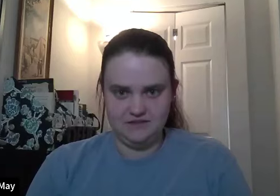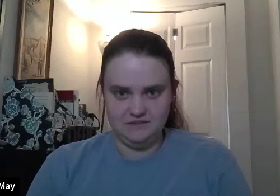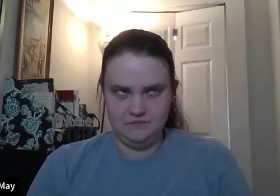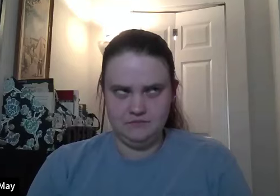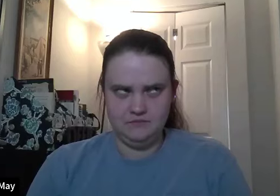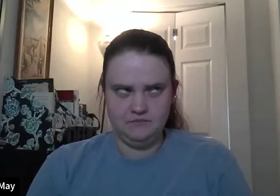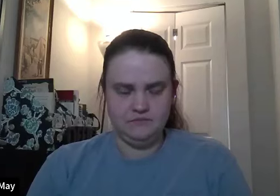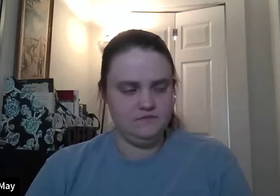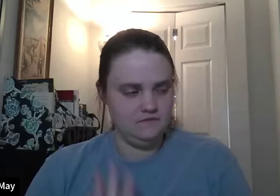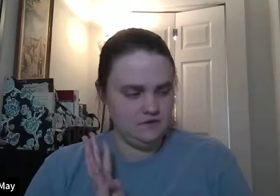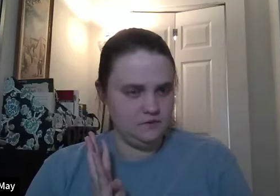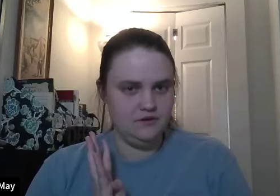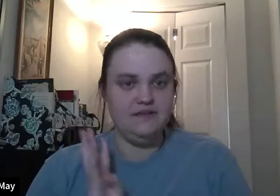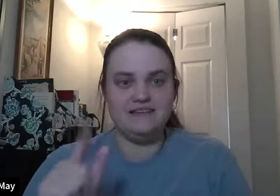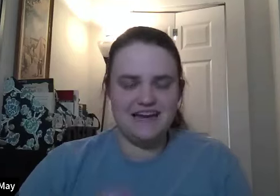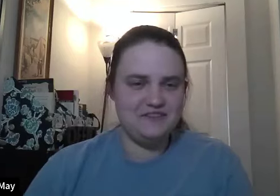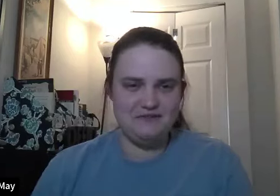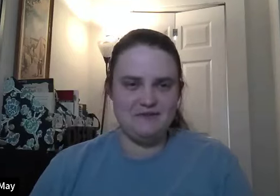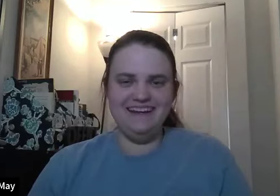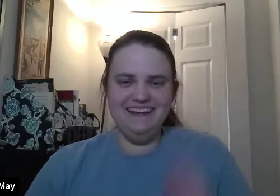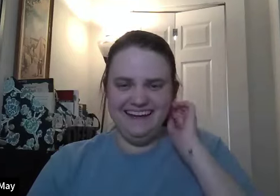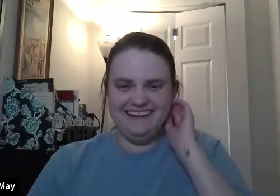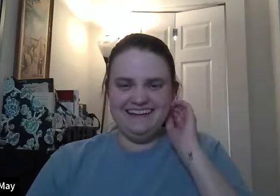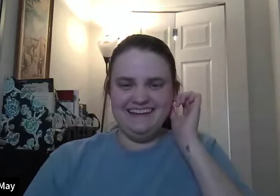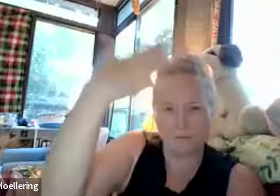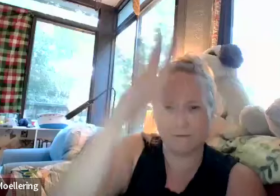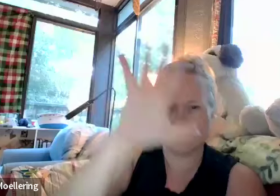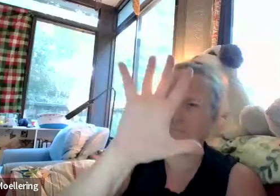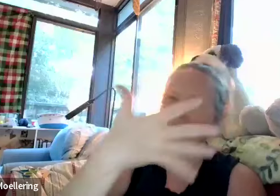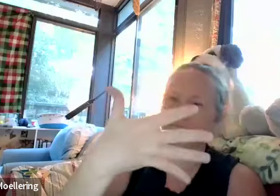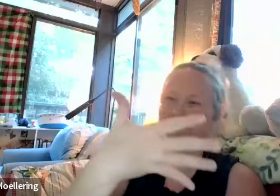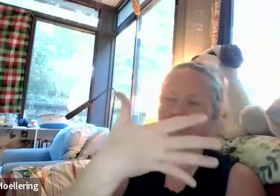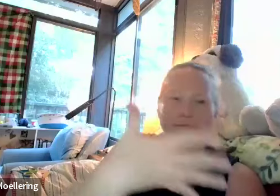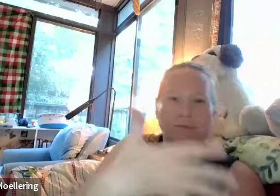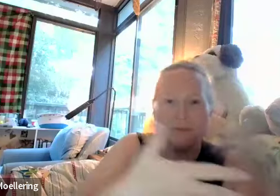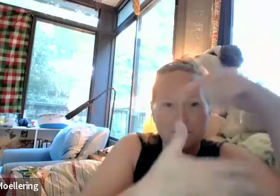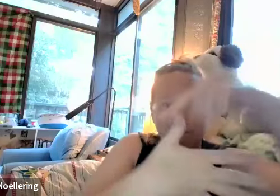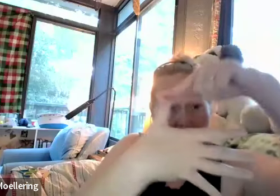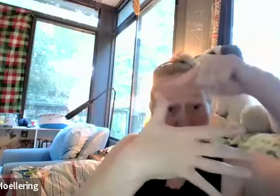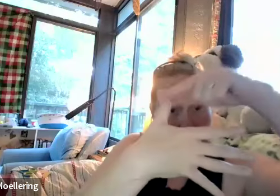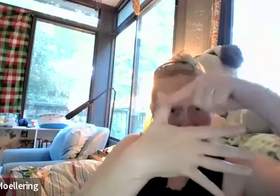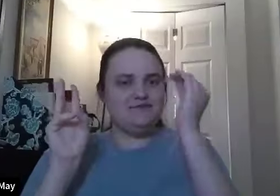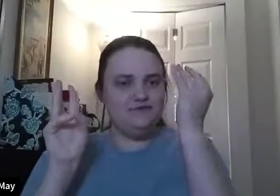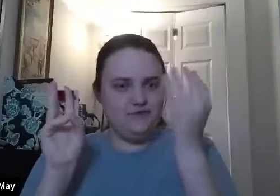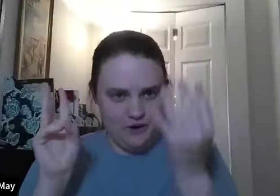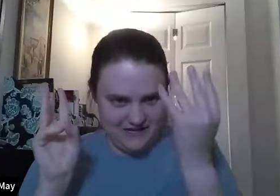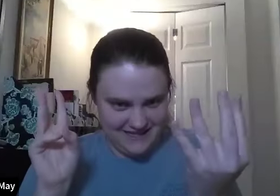Yes. For you. Yes, I had to think for a minute. wait. So you would do, okay, so Miss Katie has 4